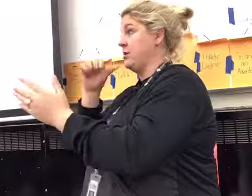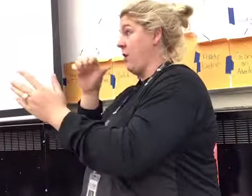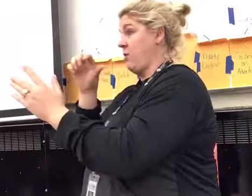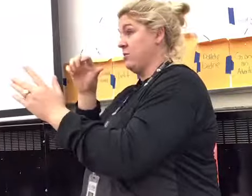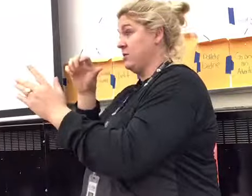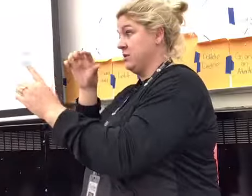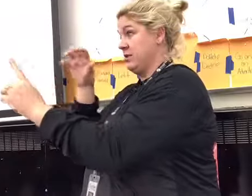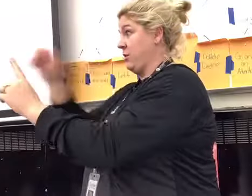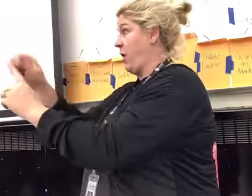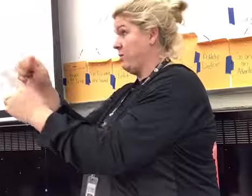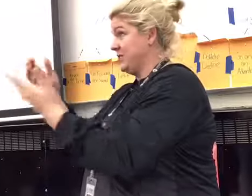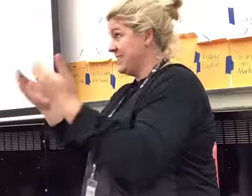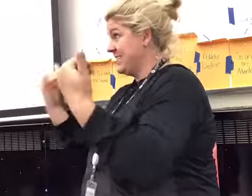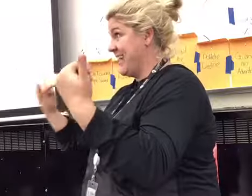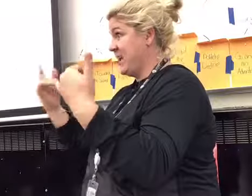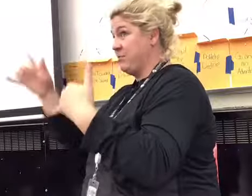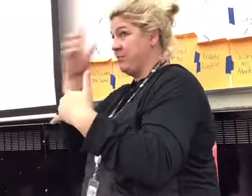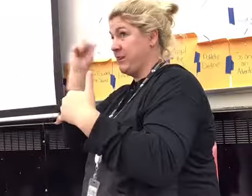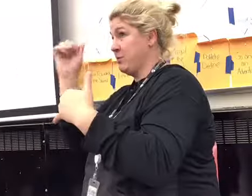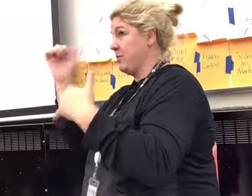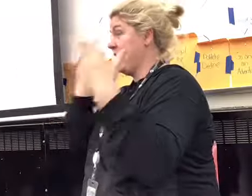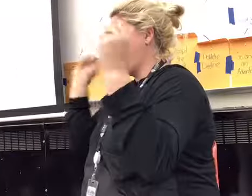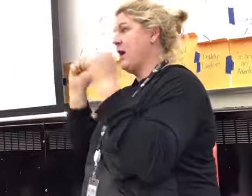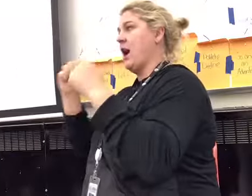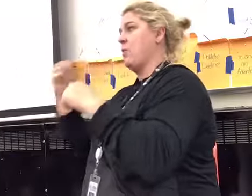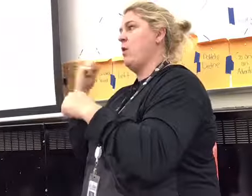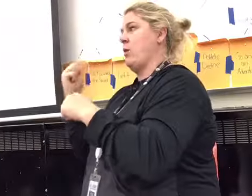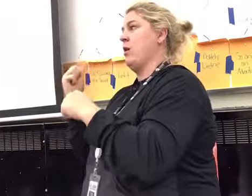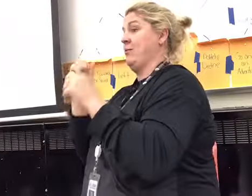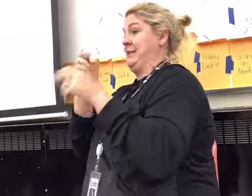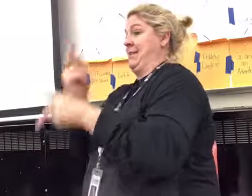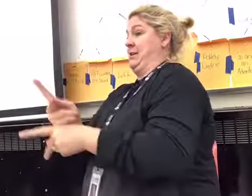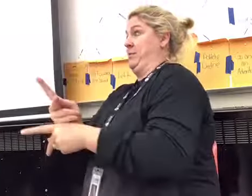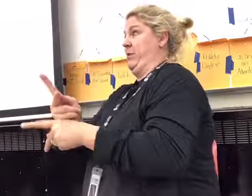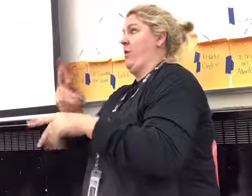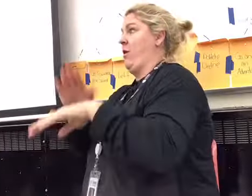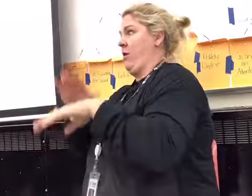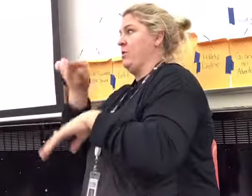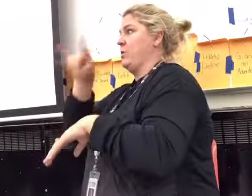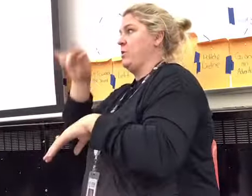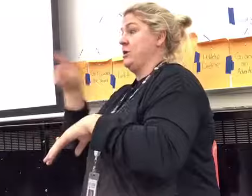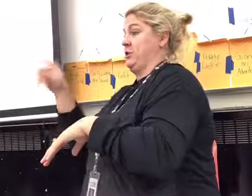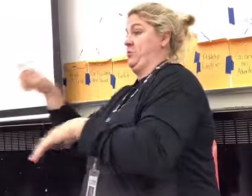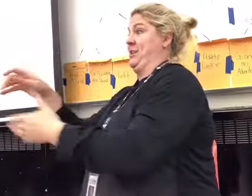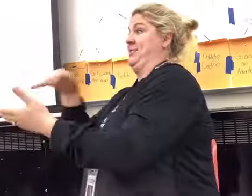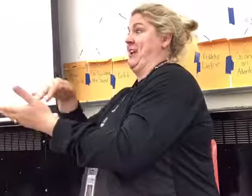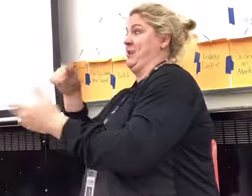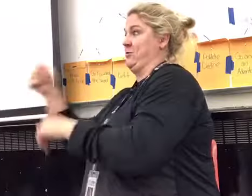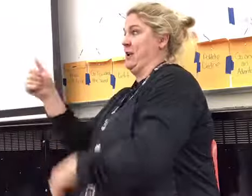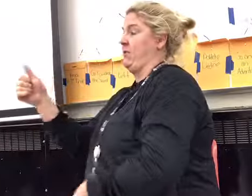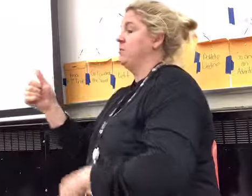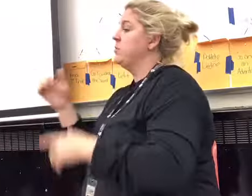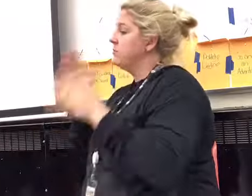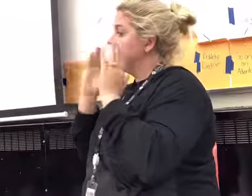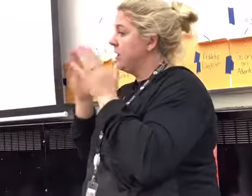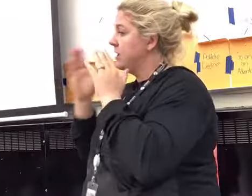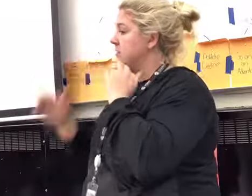loud, I'm keeping it on there. And you can go study on your own. Got it? Okay, so you need to write next to